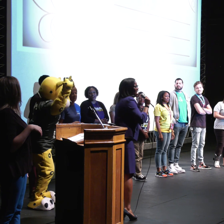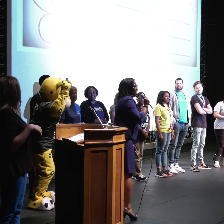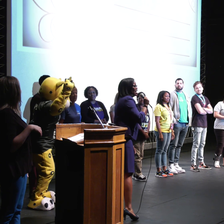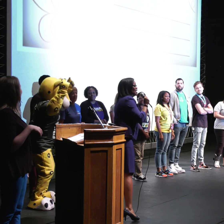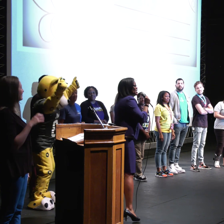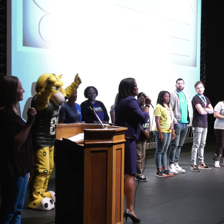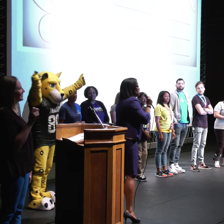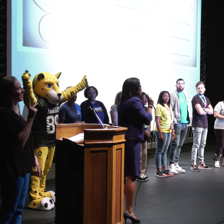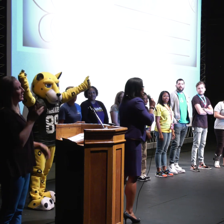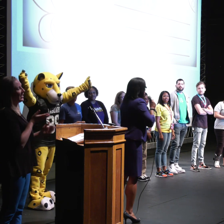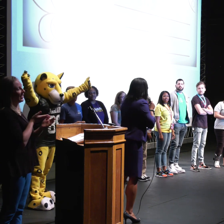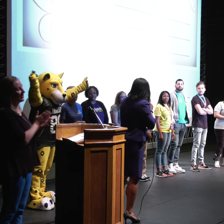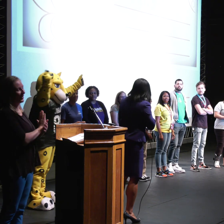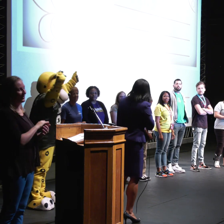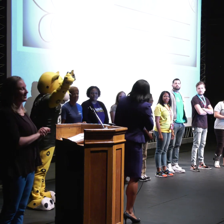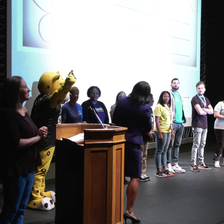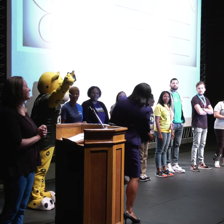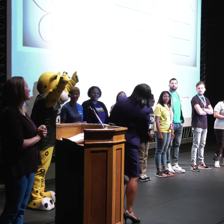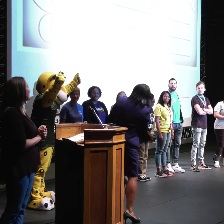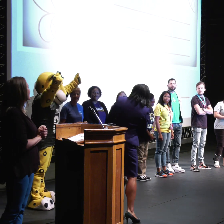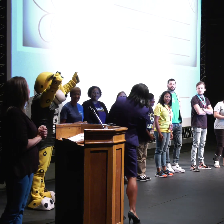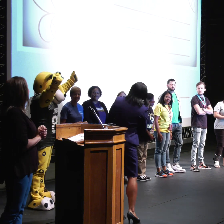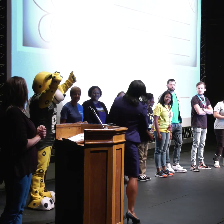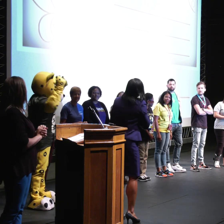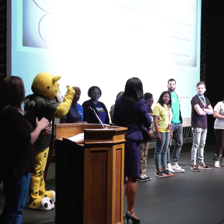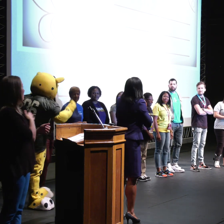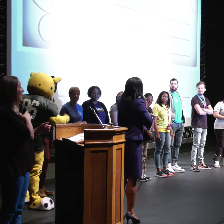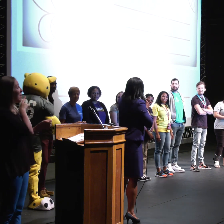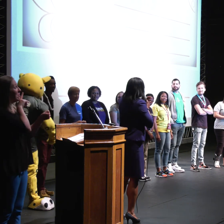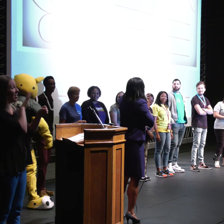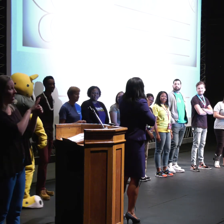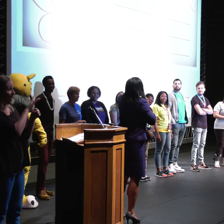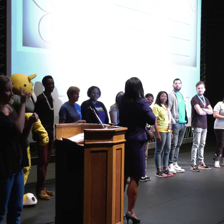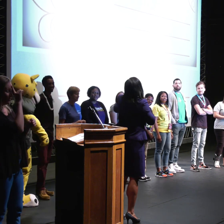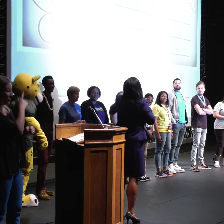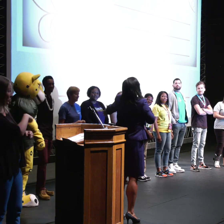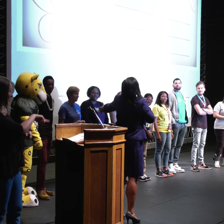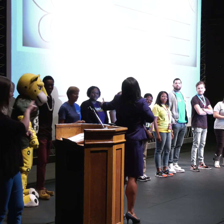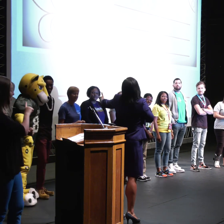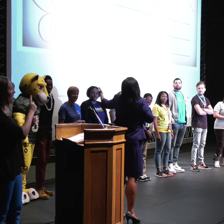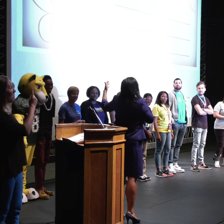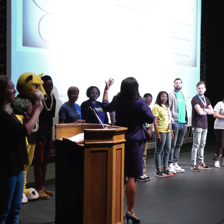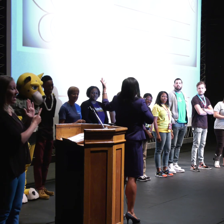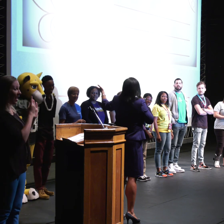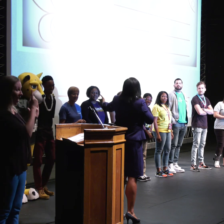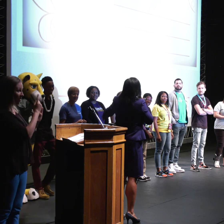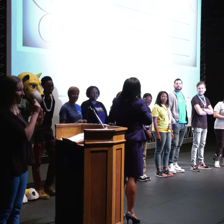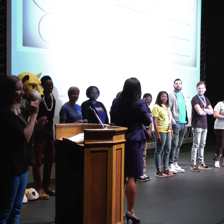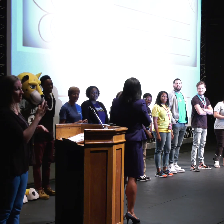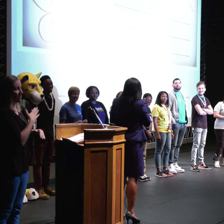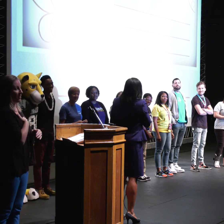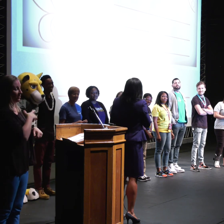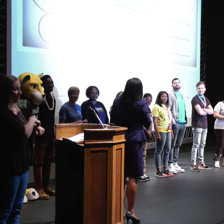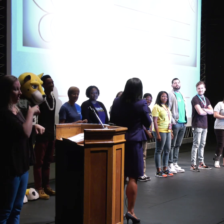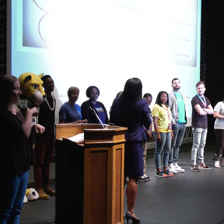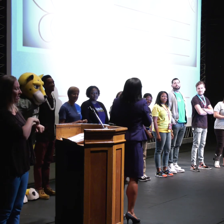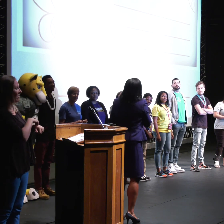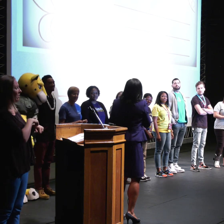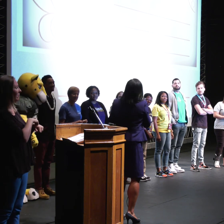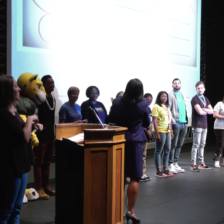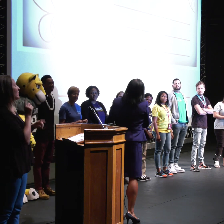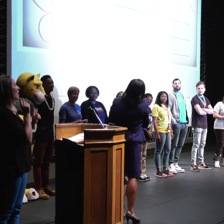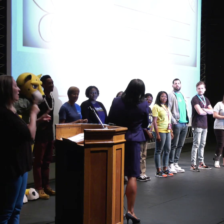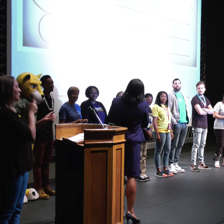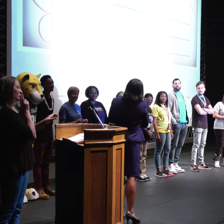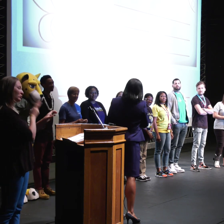All right. So my pledge to you is 1 hour of my time to come and join you and